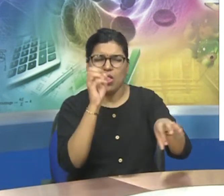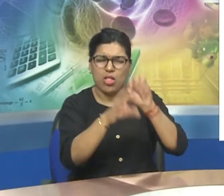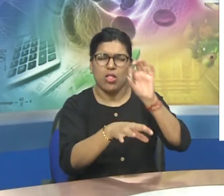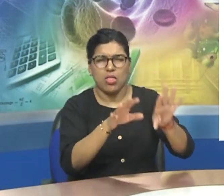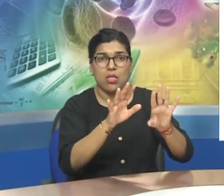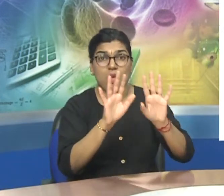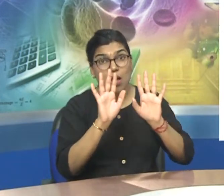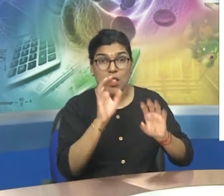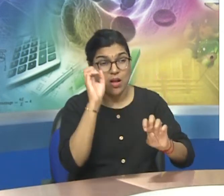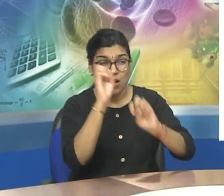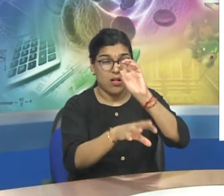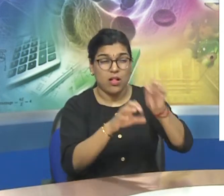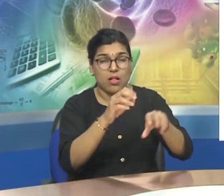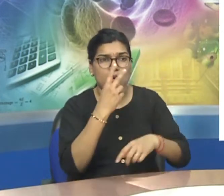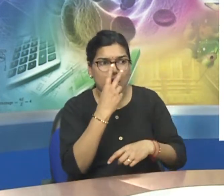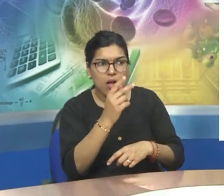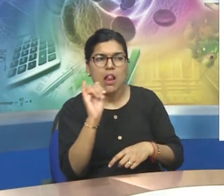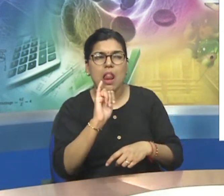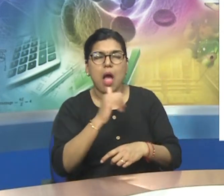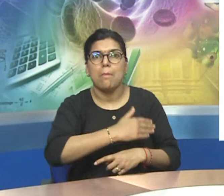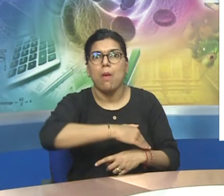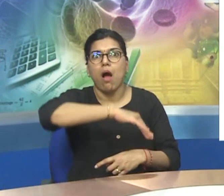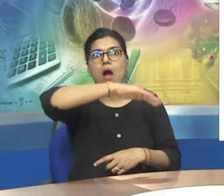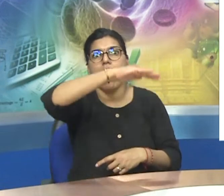You can see the garbage mountains.